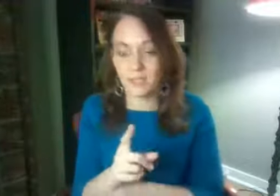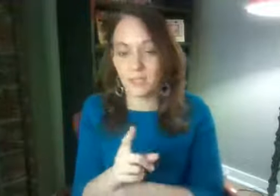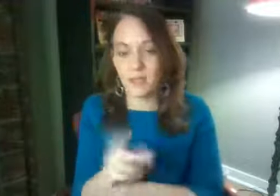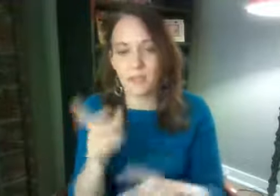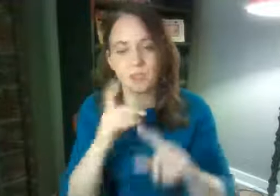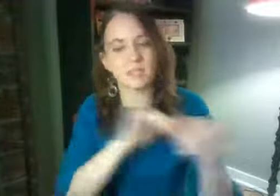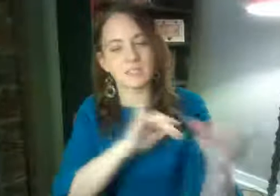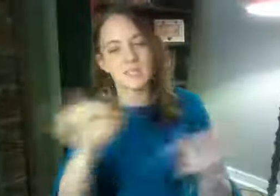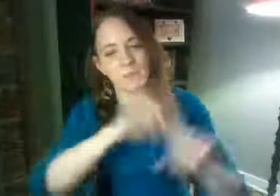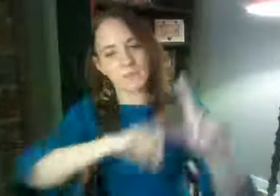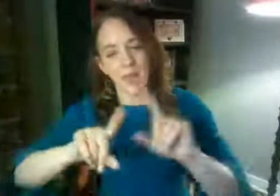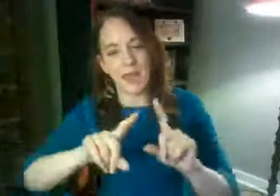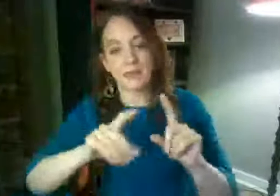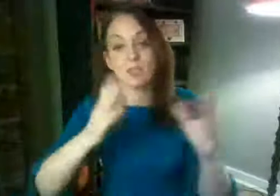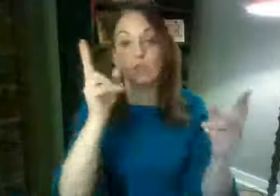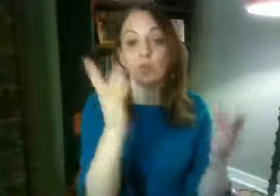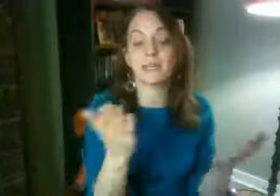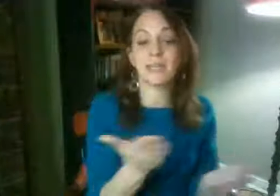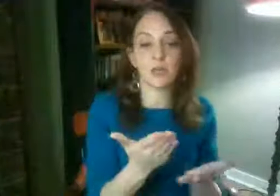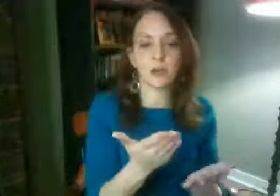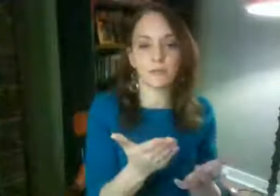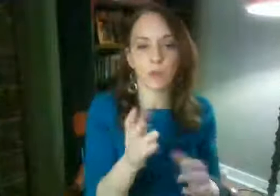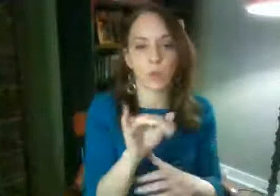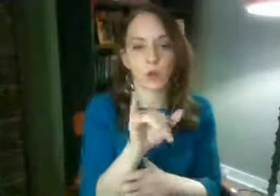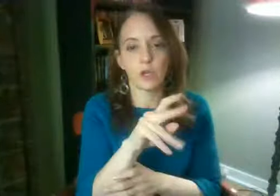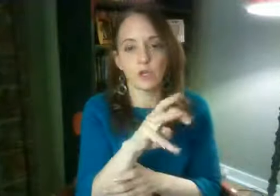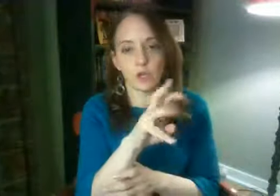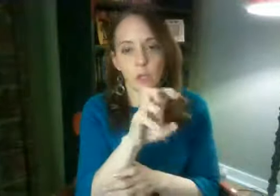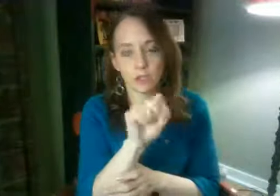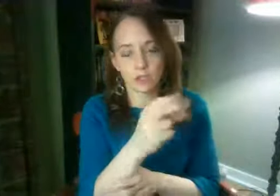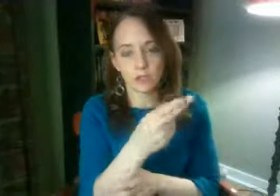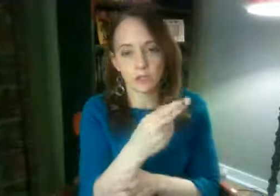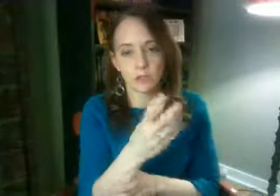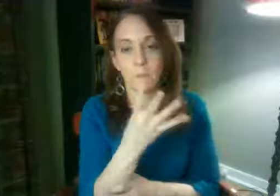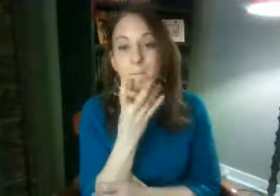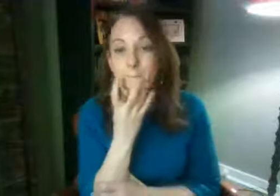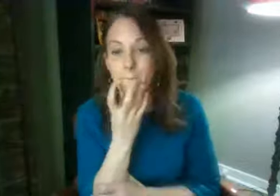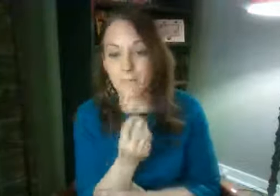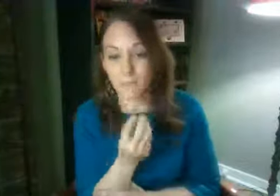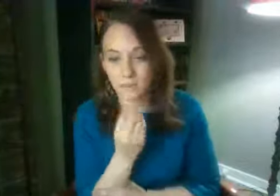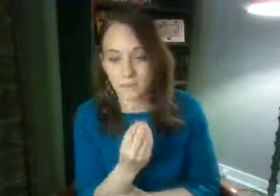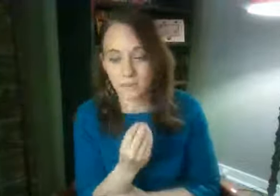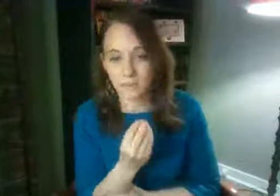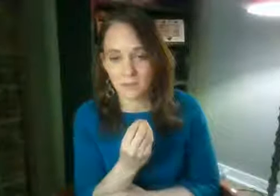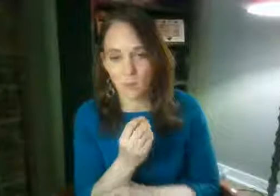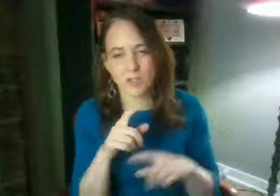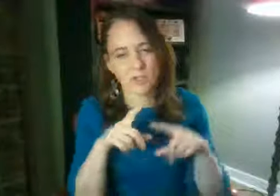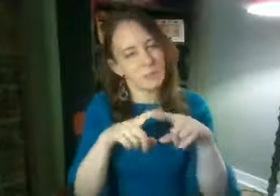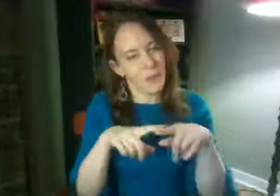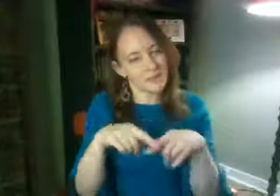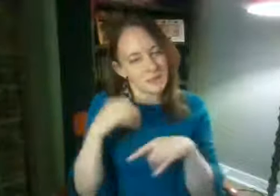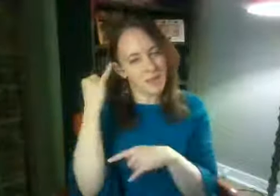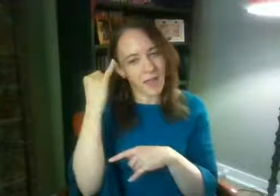really. They use the same sign that's used here for the word Jewish, beard, which depends on the